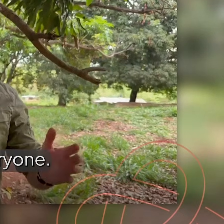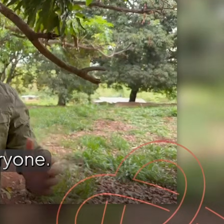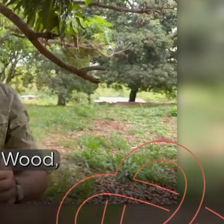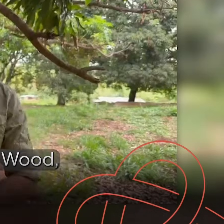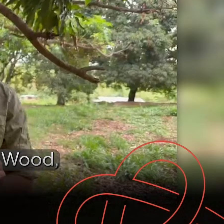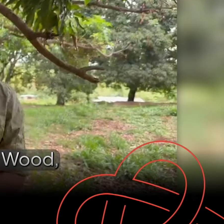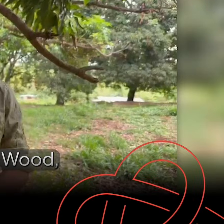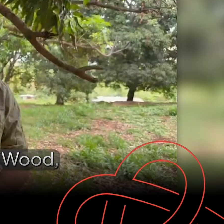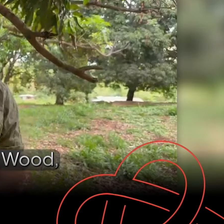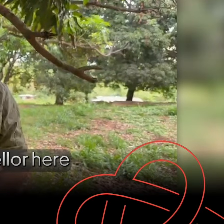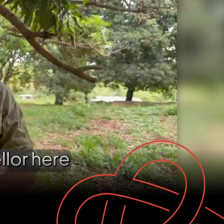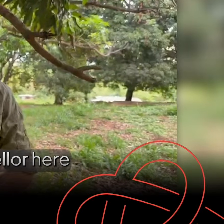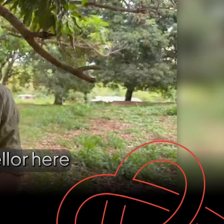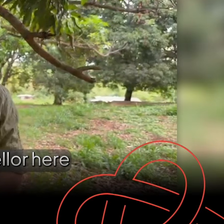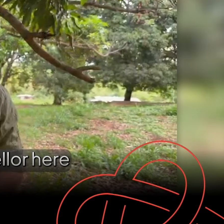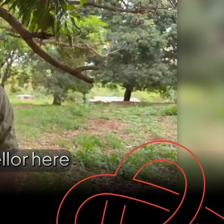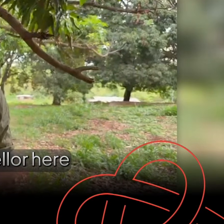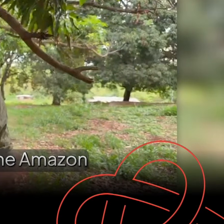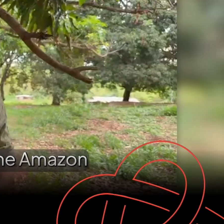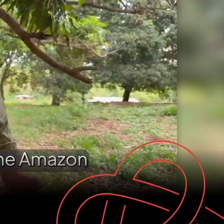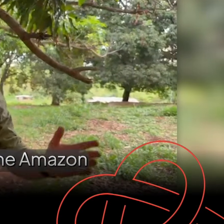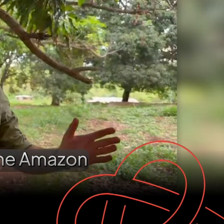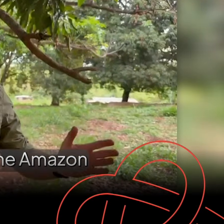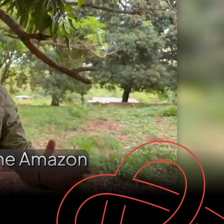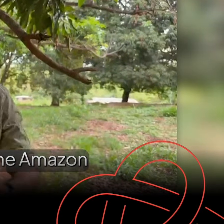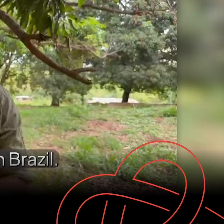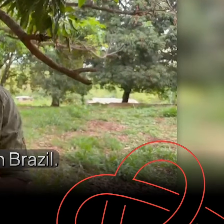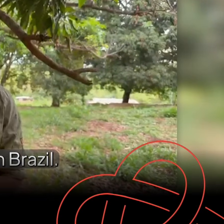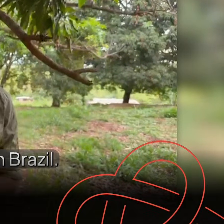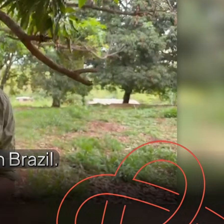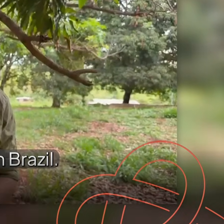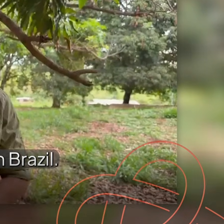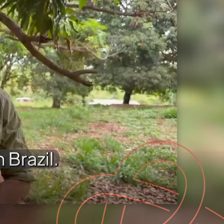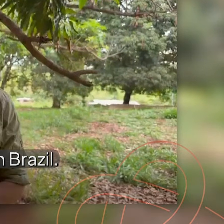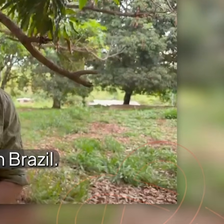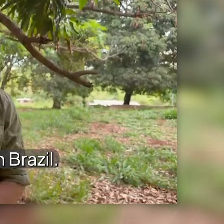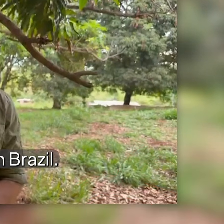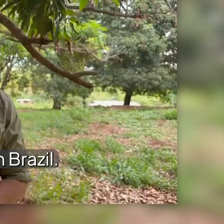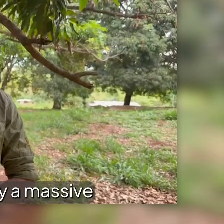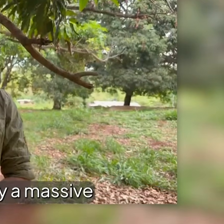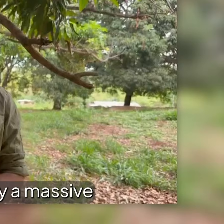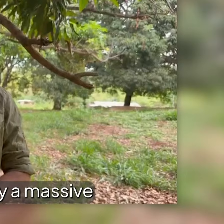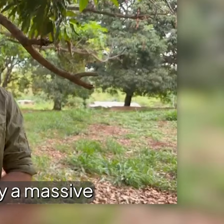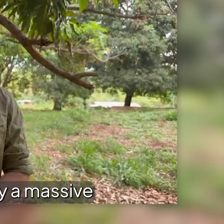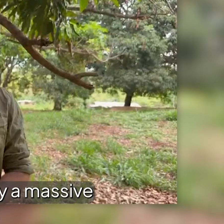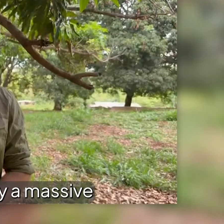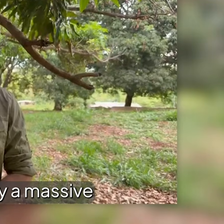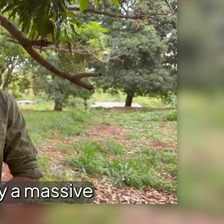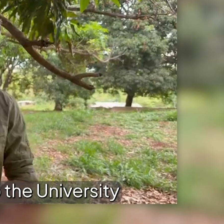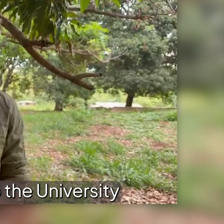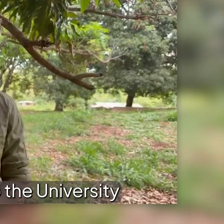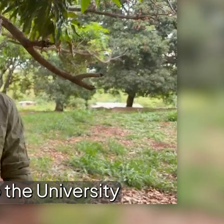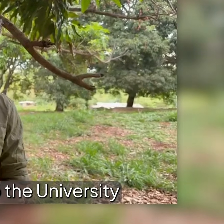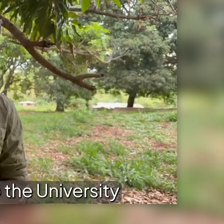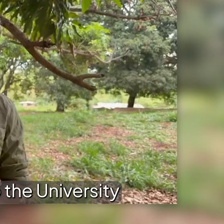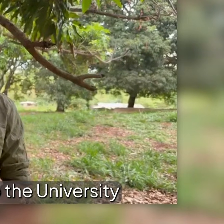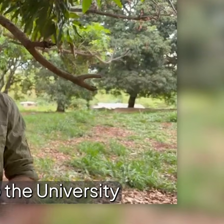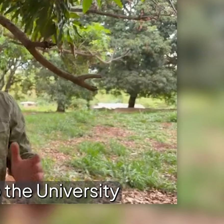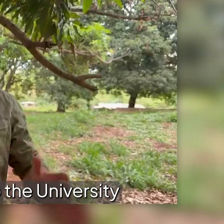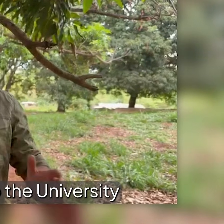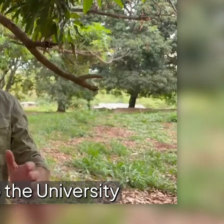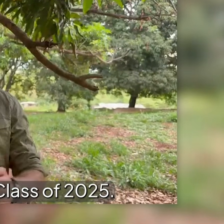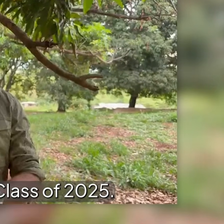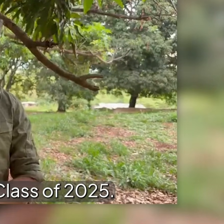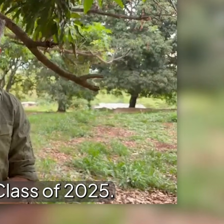Hello everyone, it's Levison Wood, your Chancellor here from deep in the Amazon rainforest in Brazil. I just want to say a massive congratulations